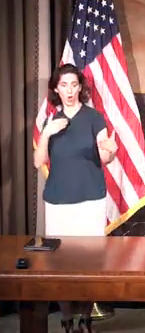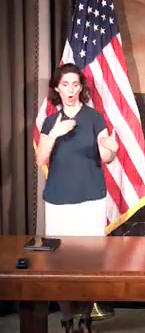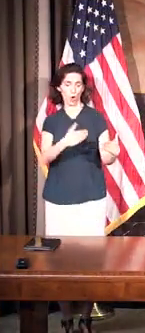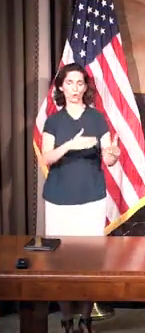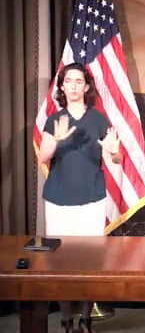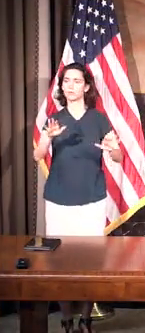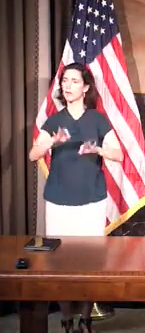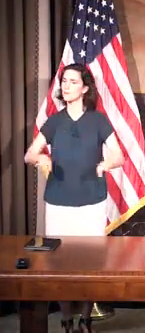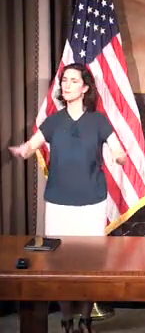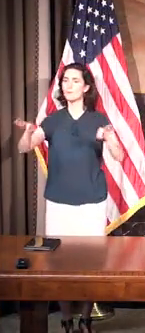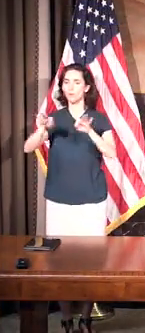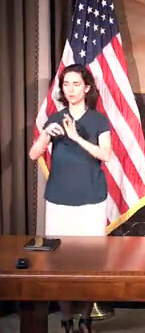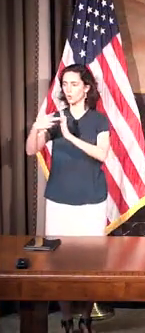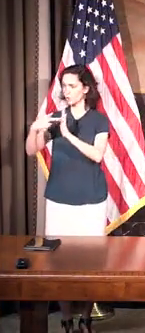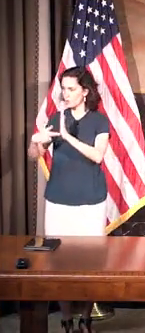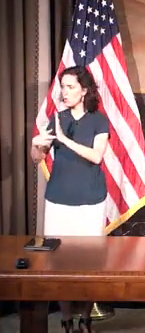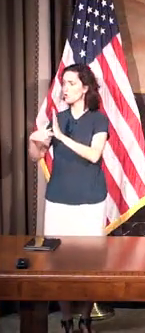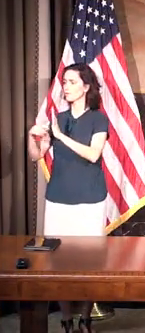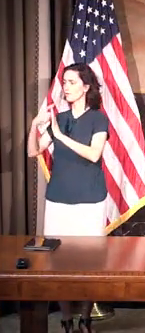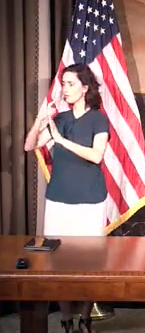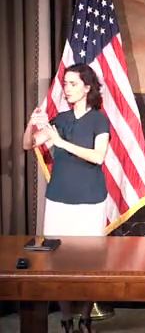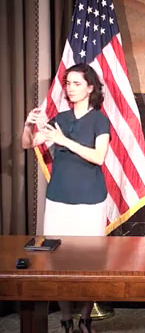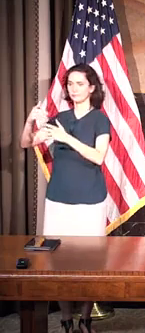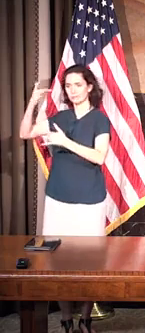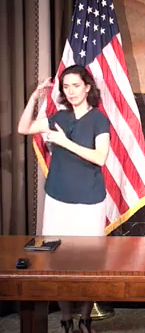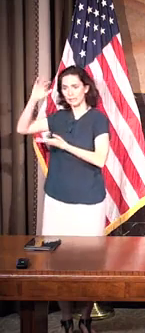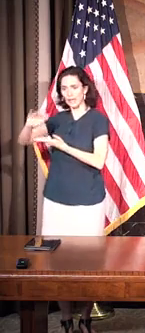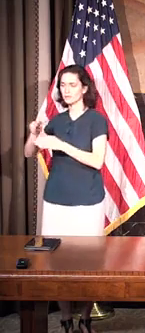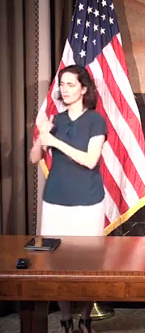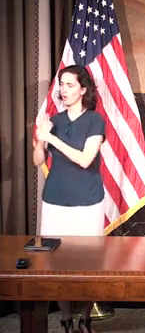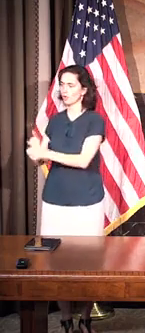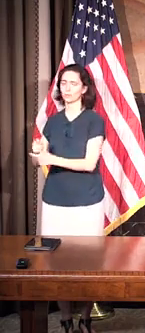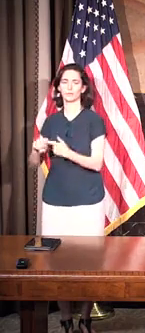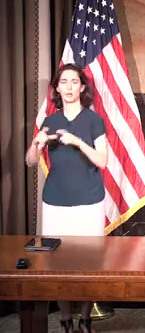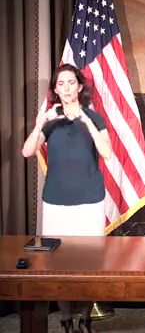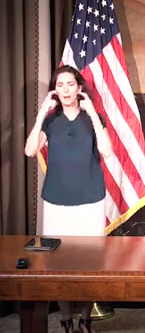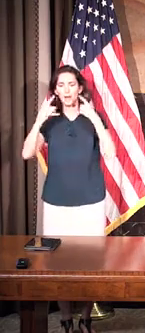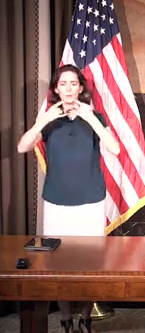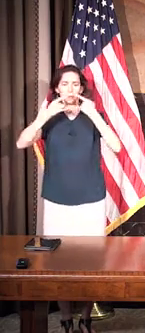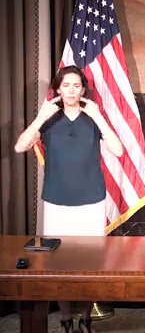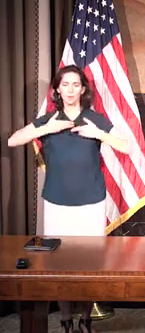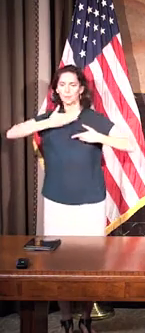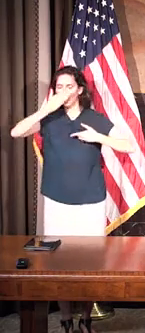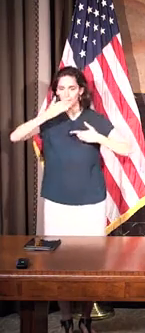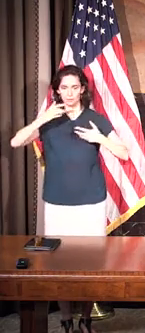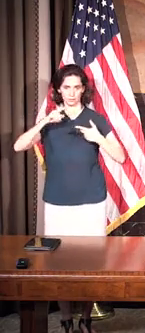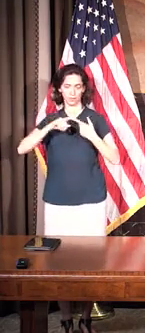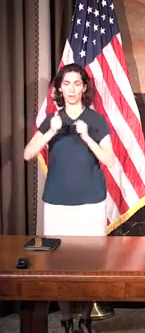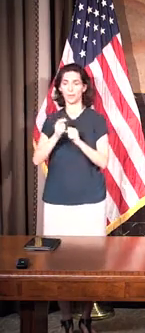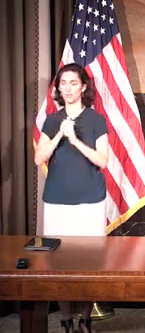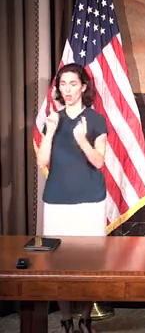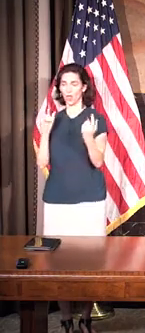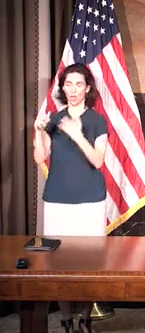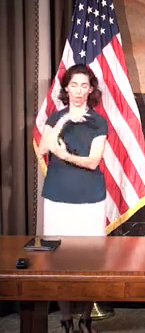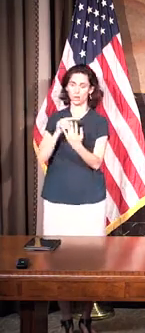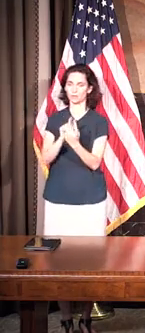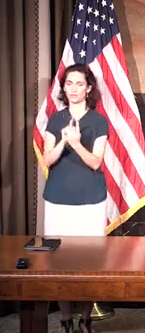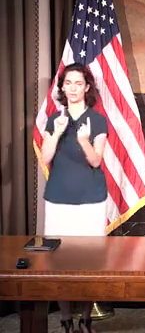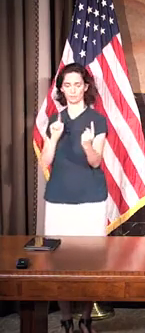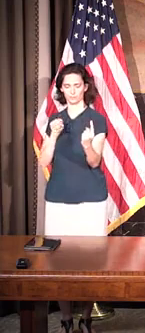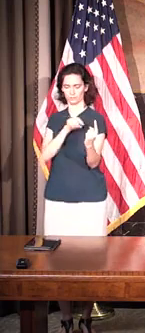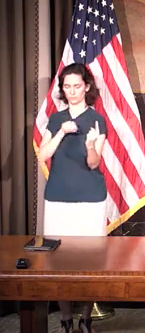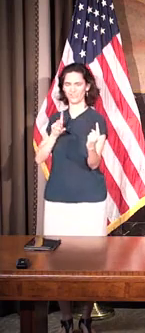follow the mitigation measures. They're critically important. Wear your mask or other face covering. Make sure that you're social distance with at least 6